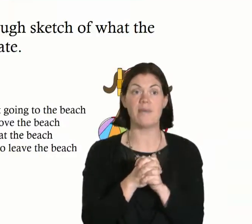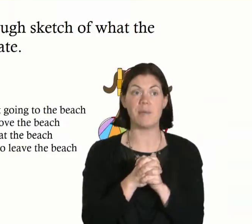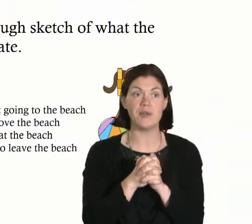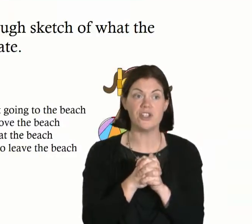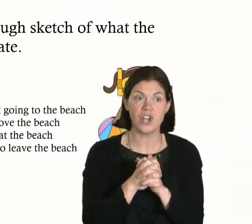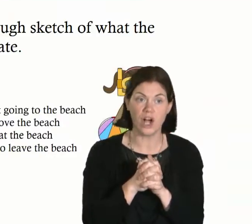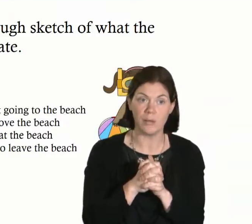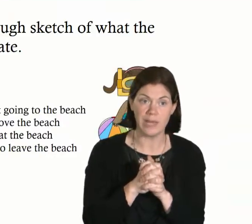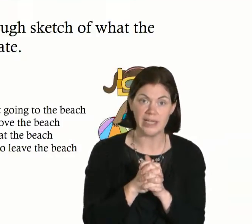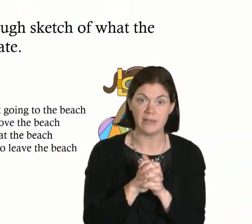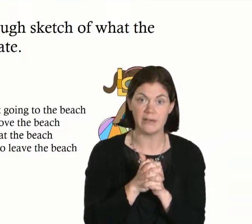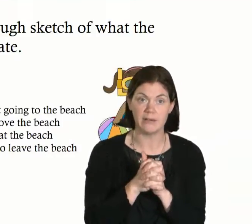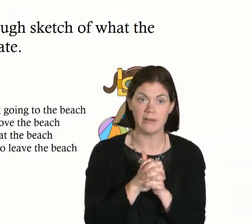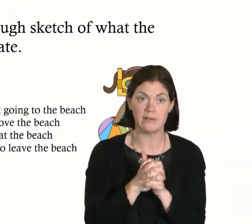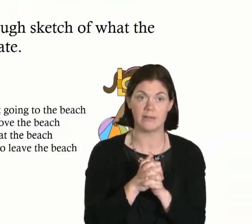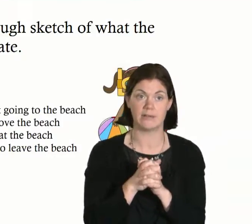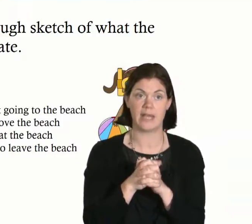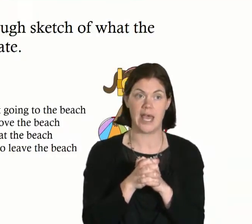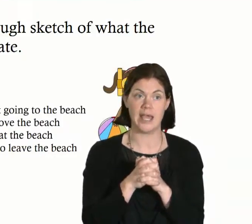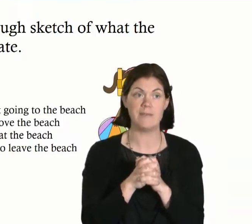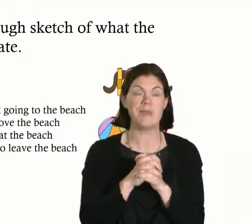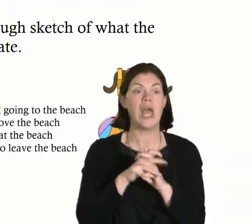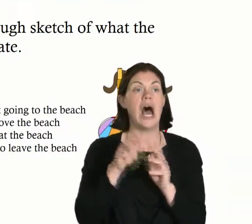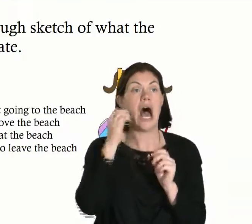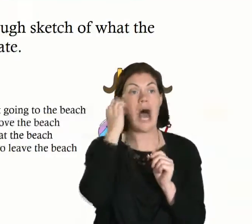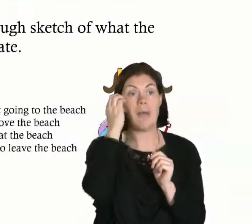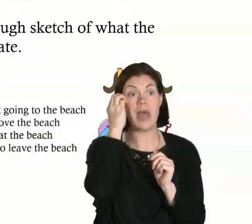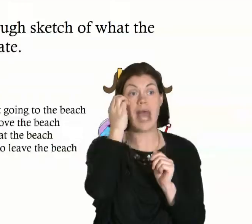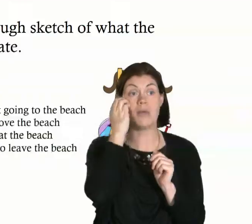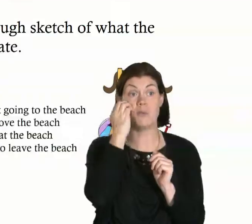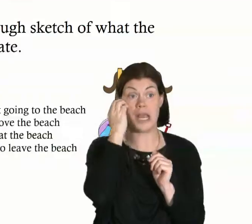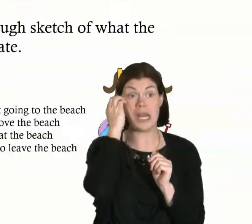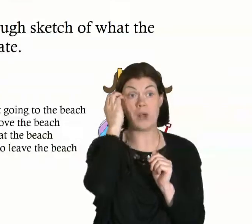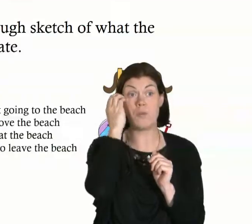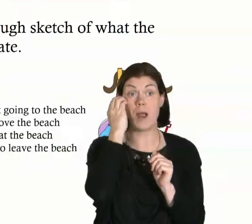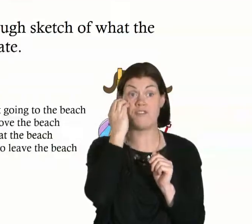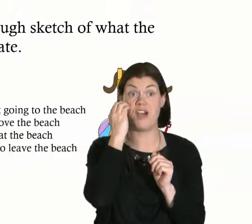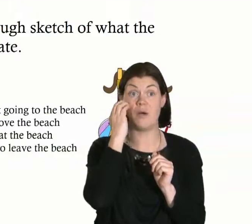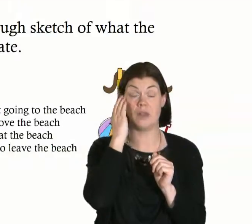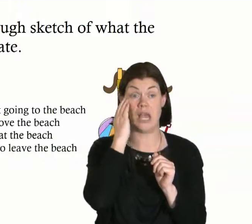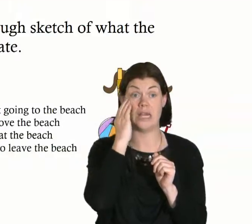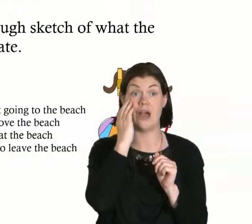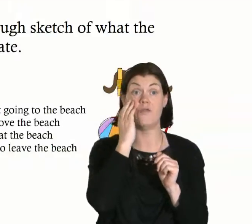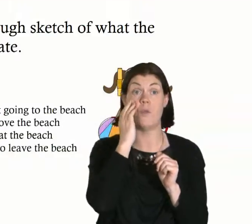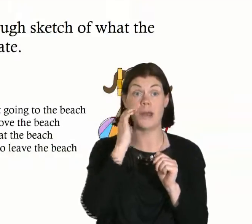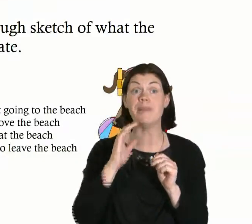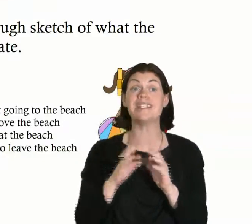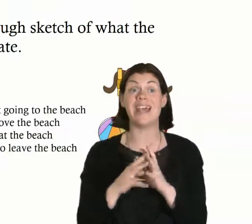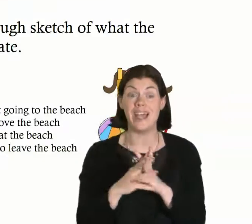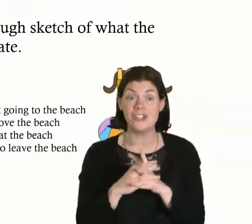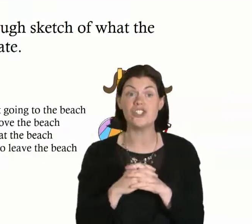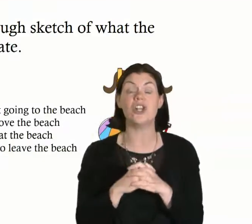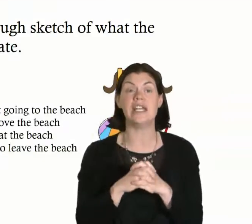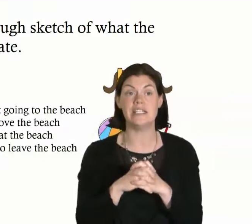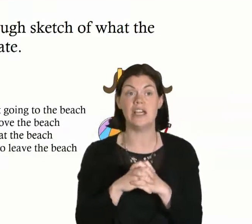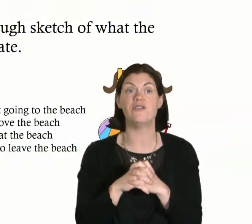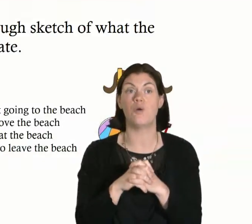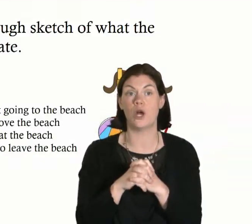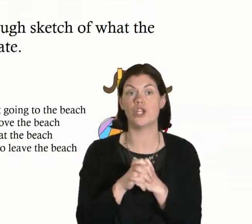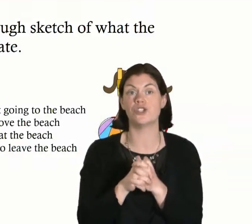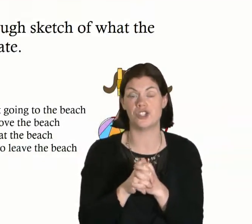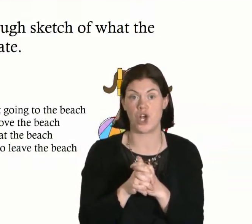to come up with a topic, okay, and write a rough outline of what a potential